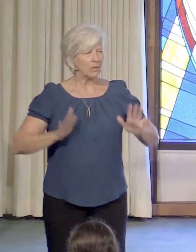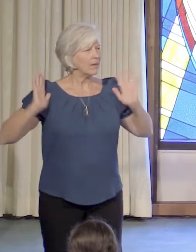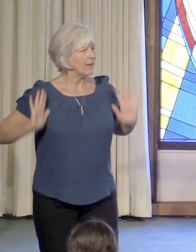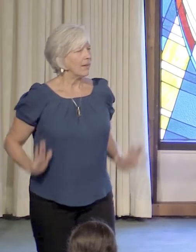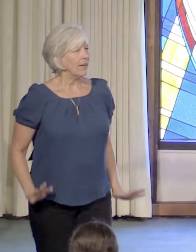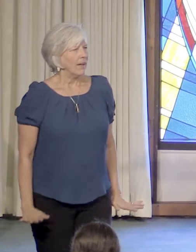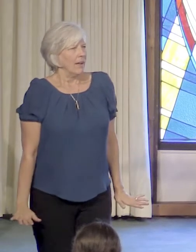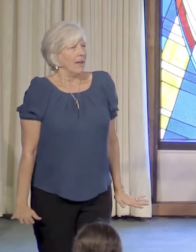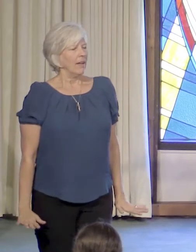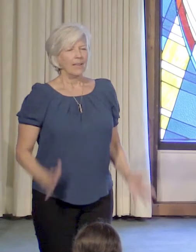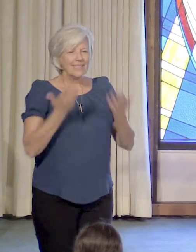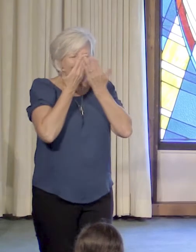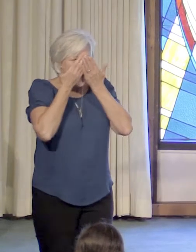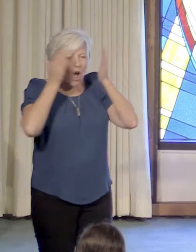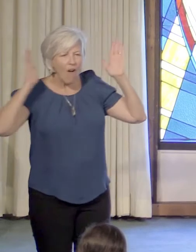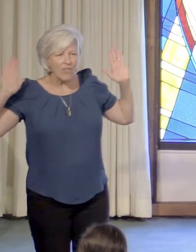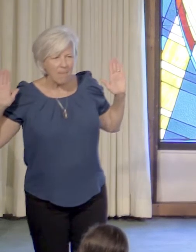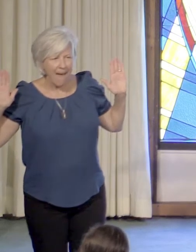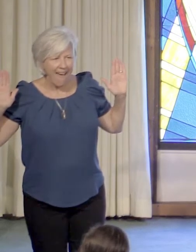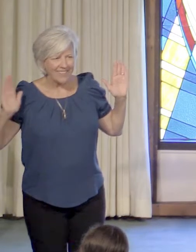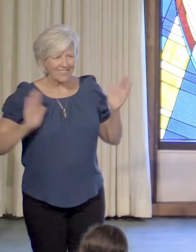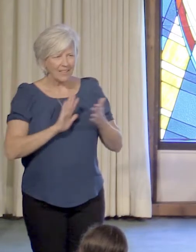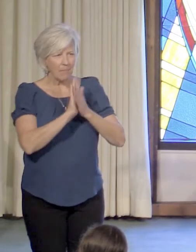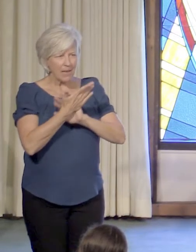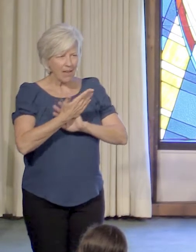the mask, to be our real selves,